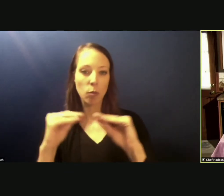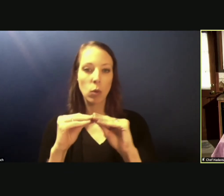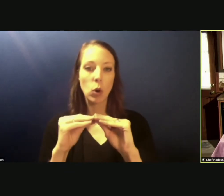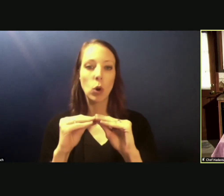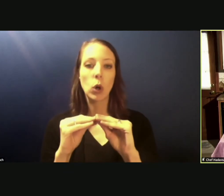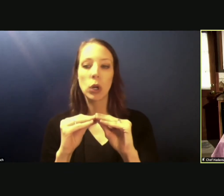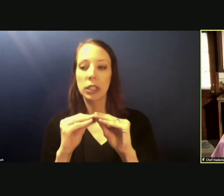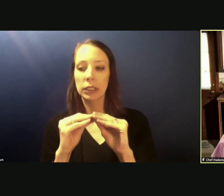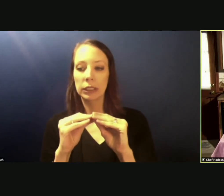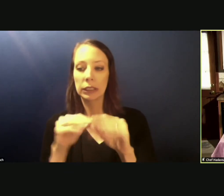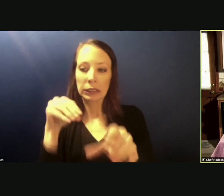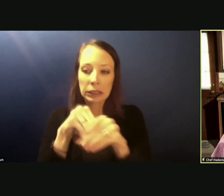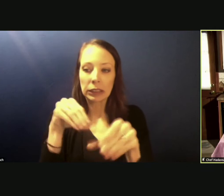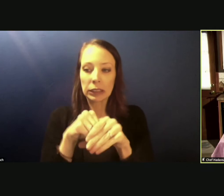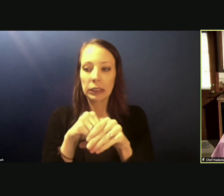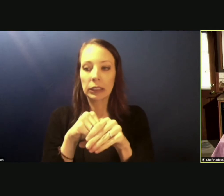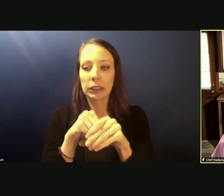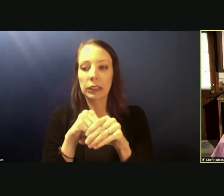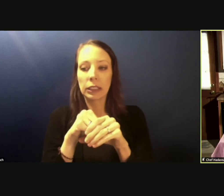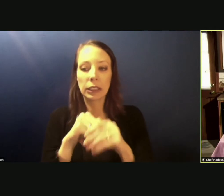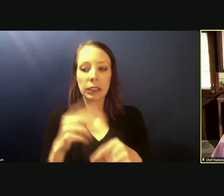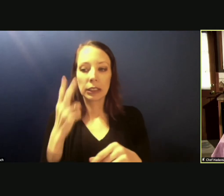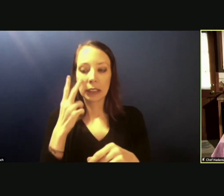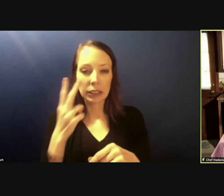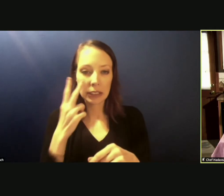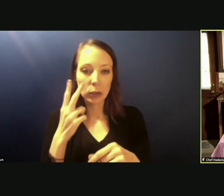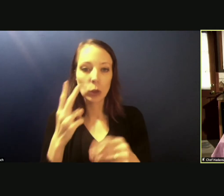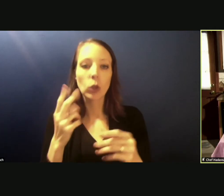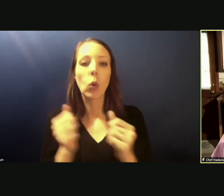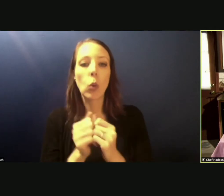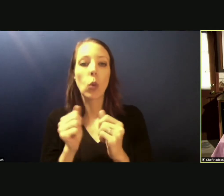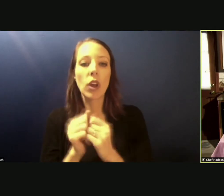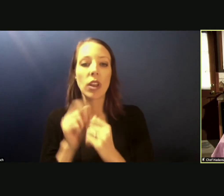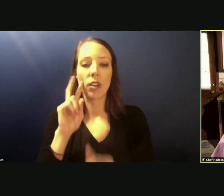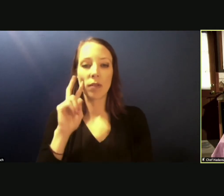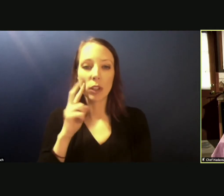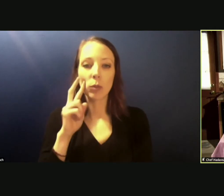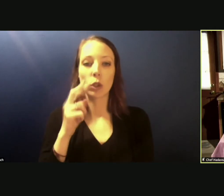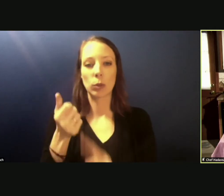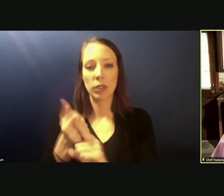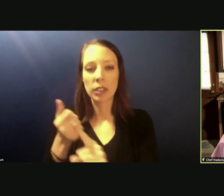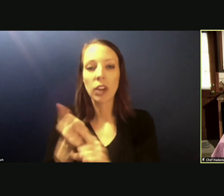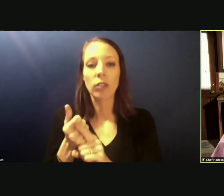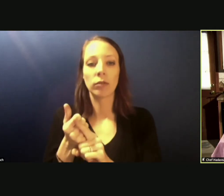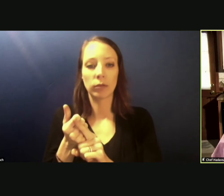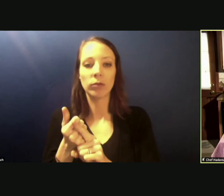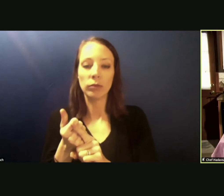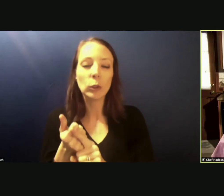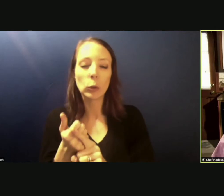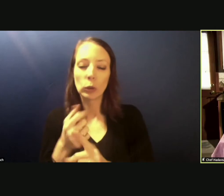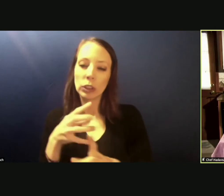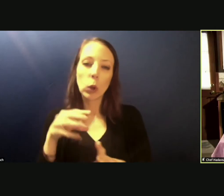them, and not just be too light, So with root vegetables, they're very hearty and feeling. You feel full